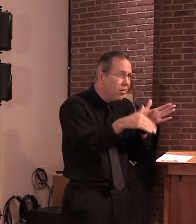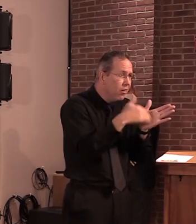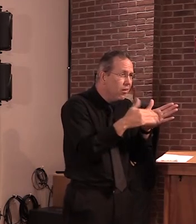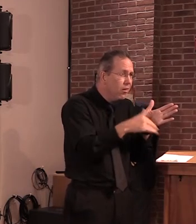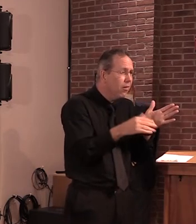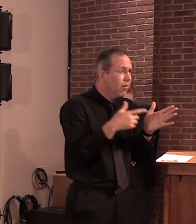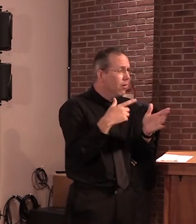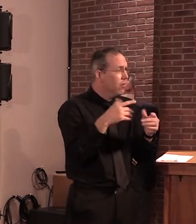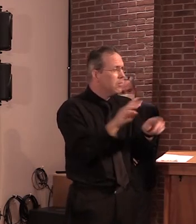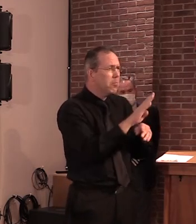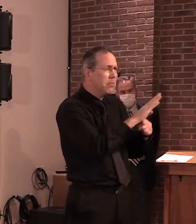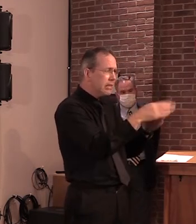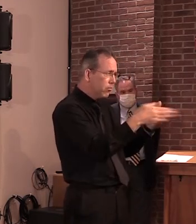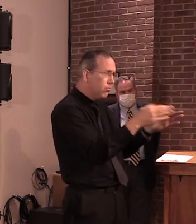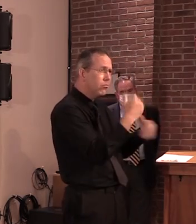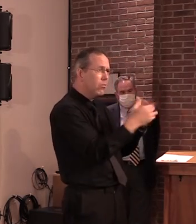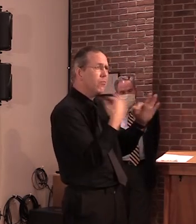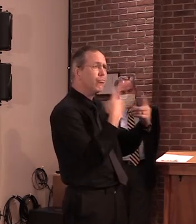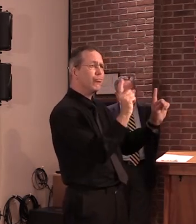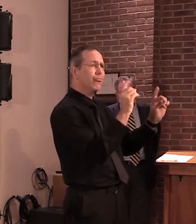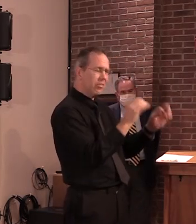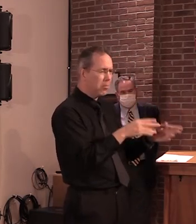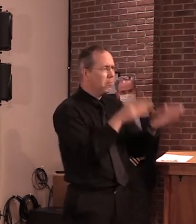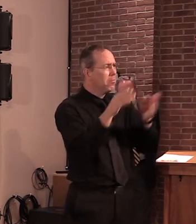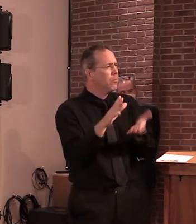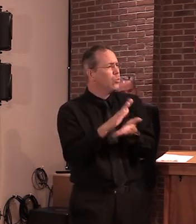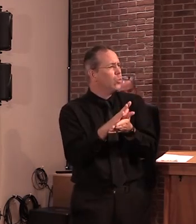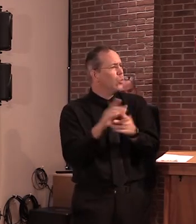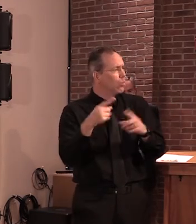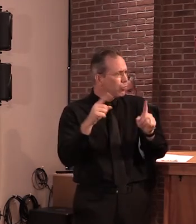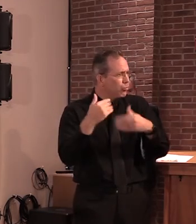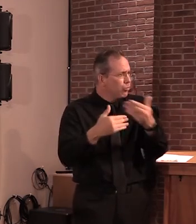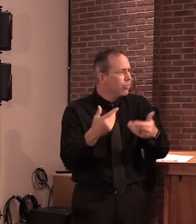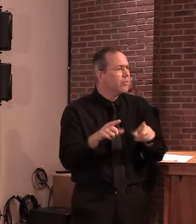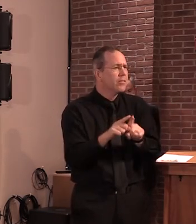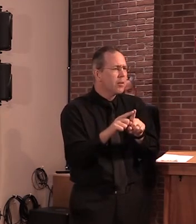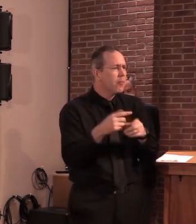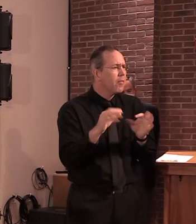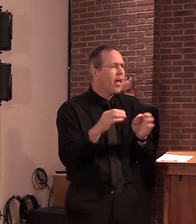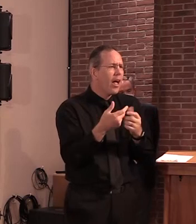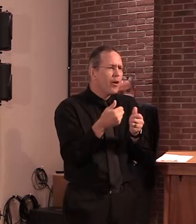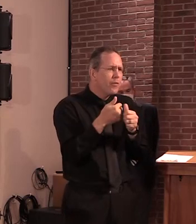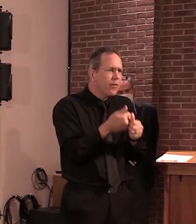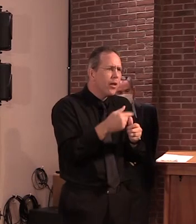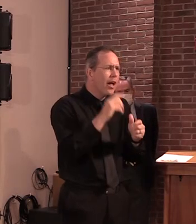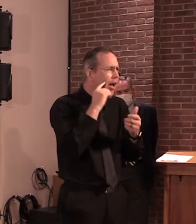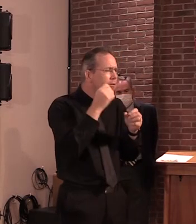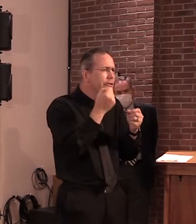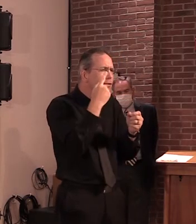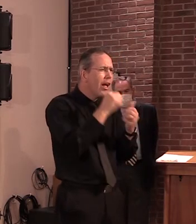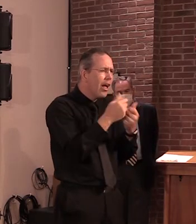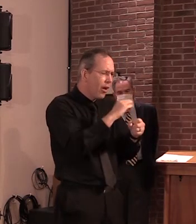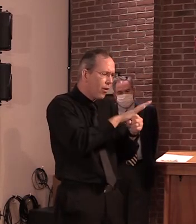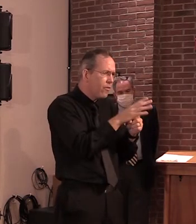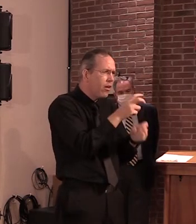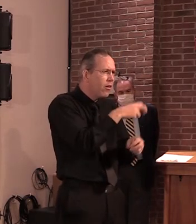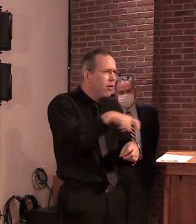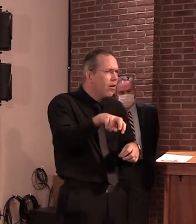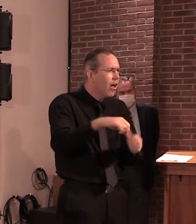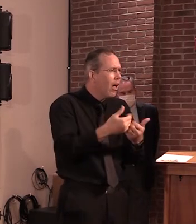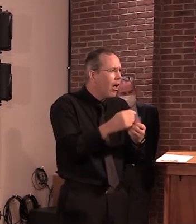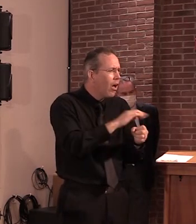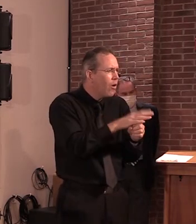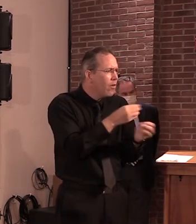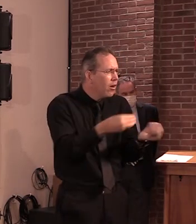how virus is or is not transmitted from one generation to another, will at least help manage this